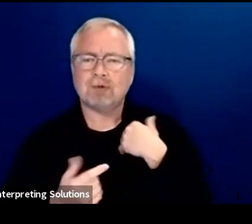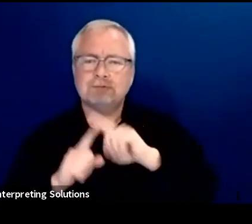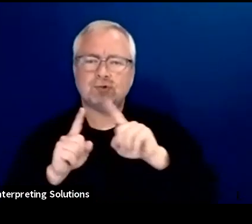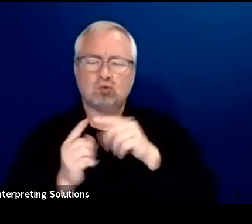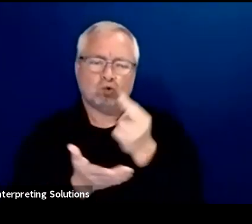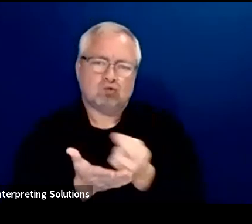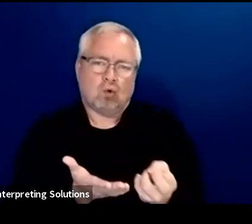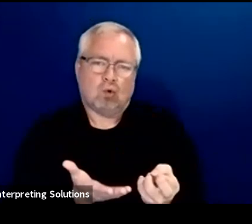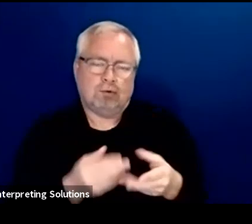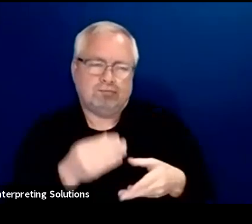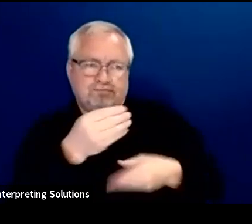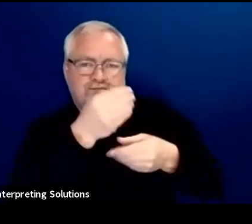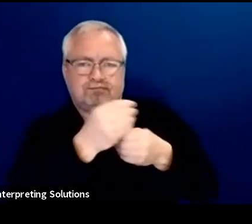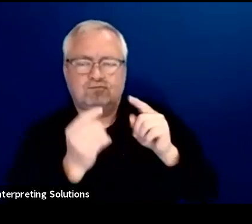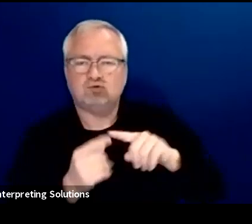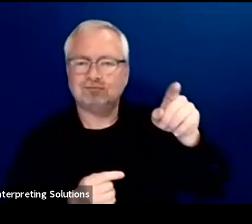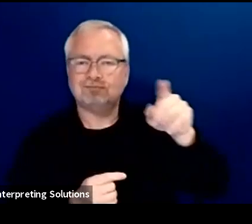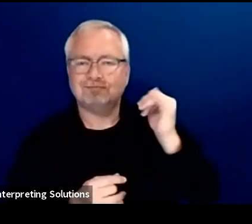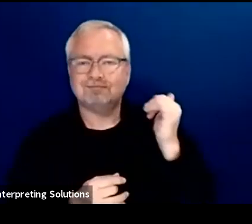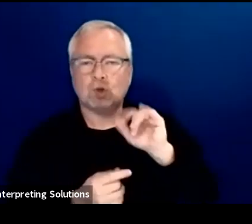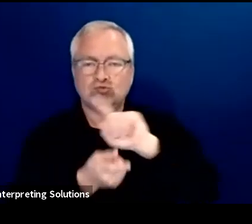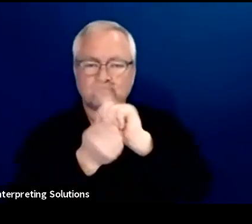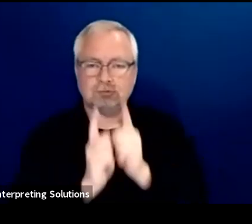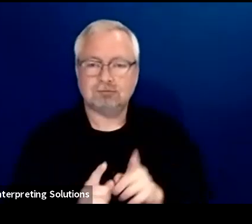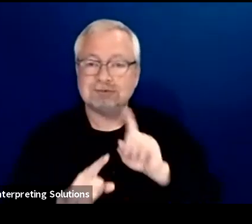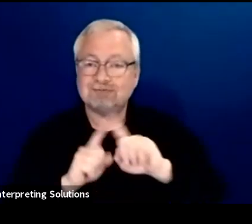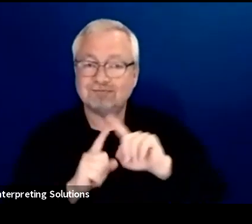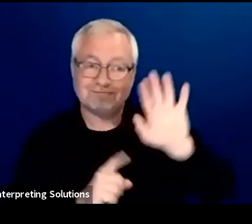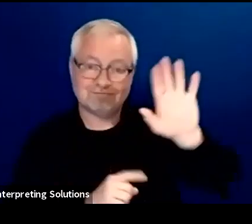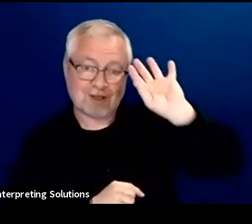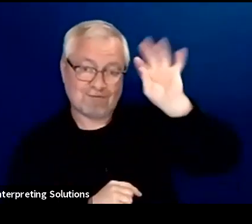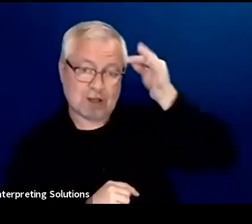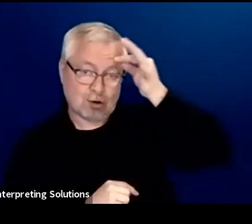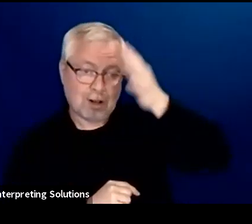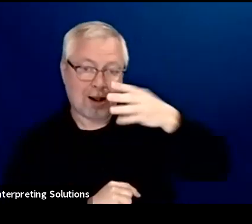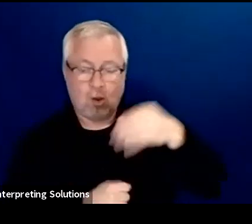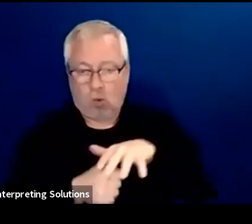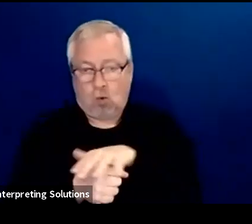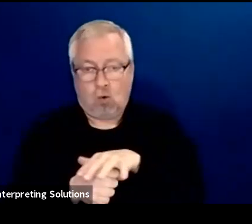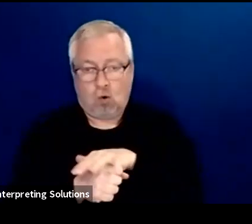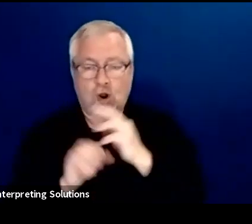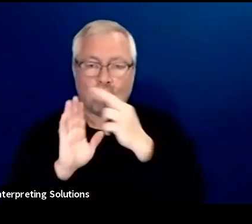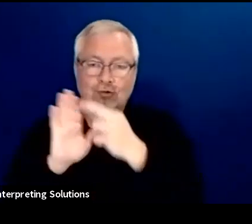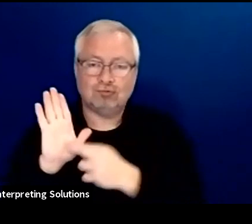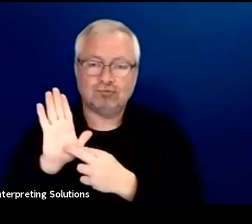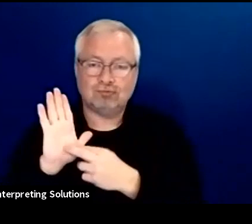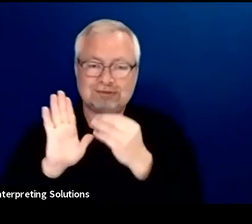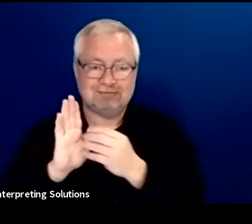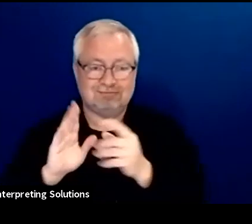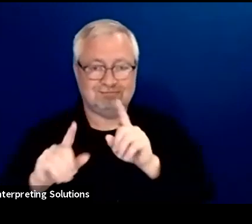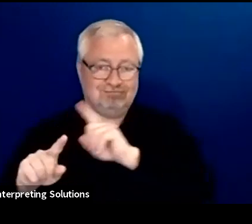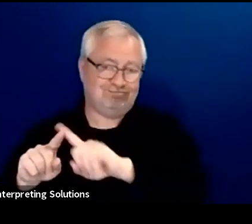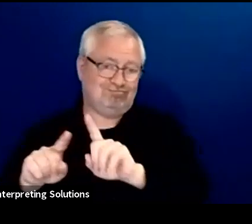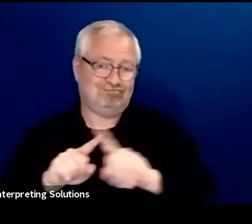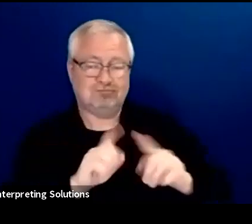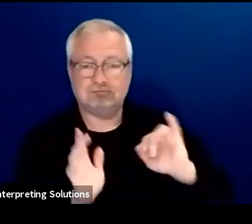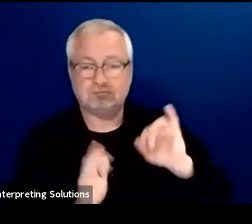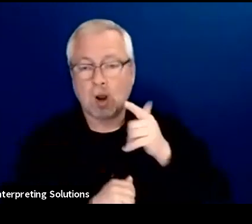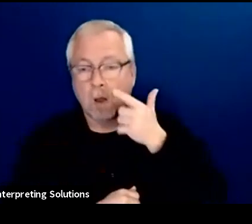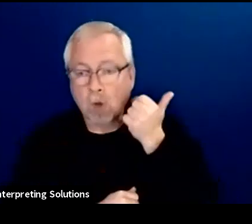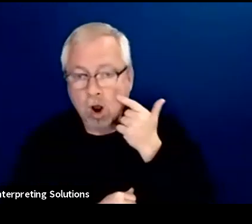translated all of our federal and local guidance into Hmong, Somali, and Spanish, and there are